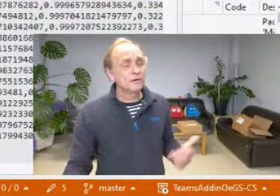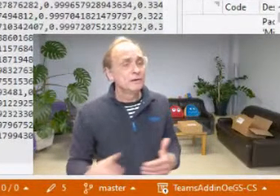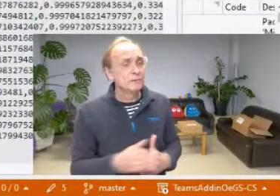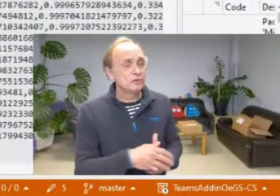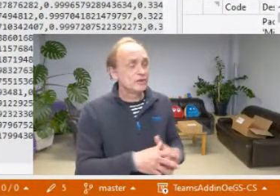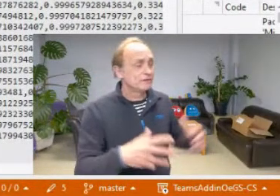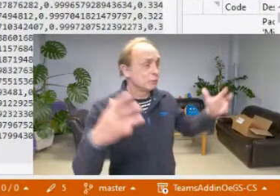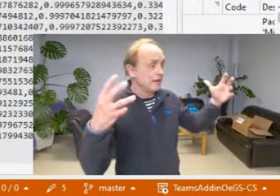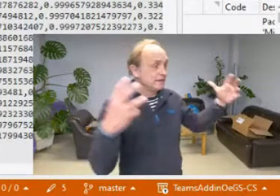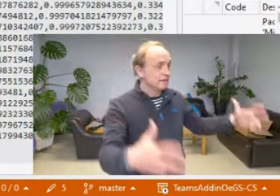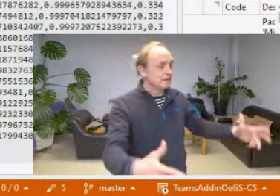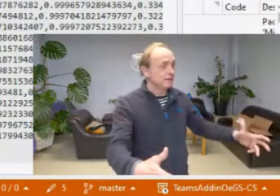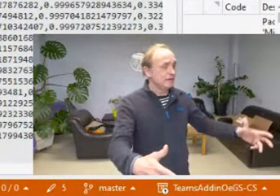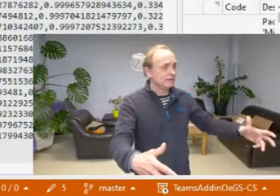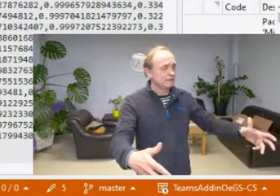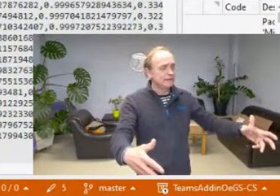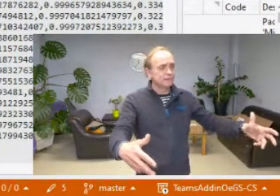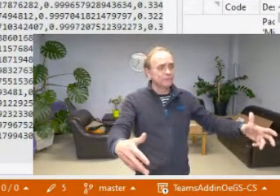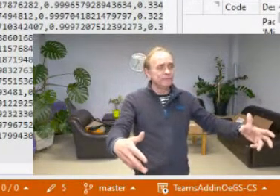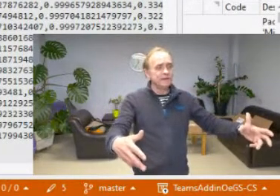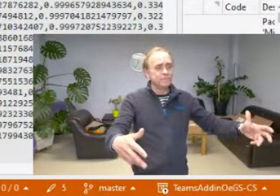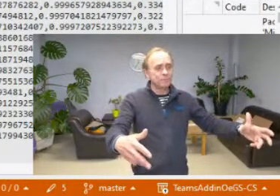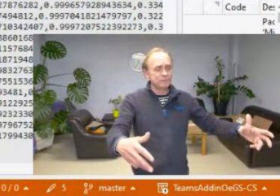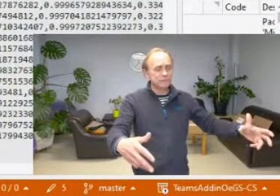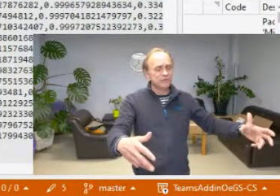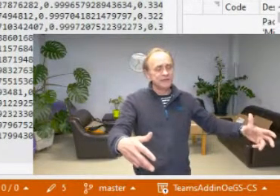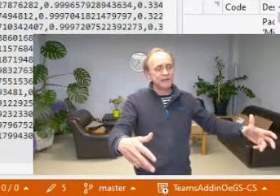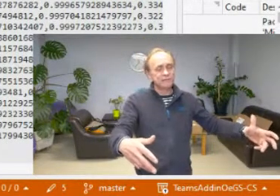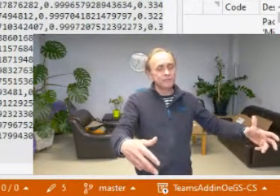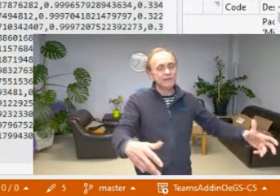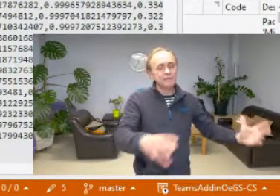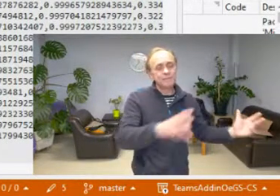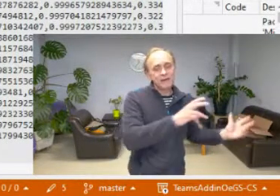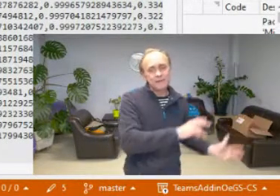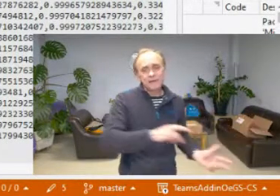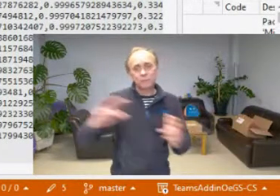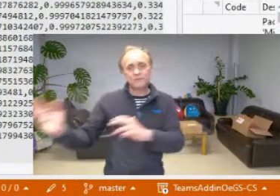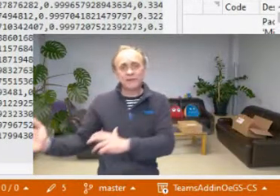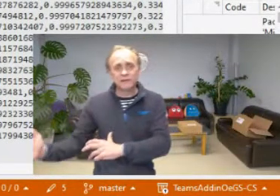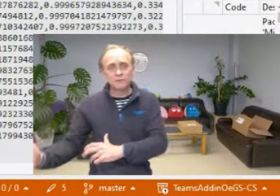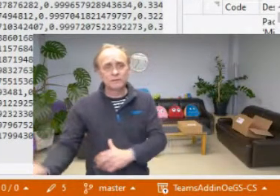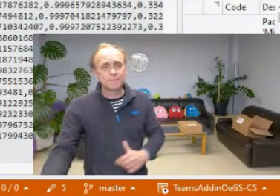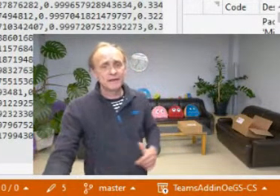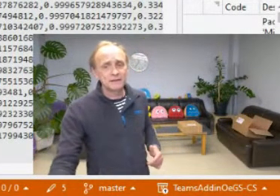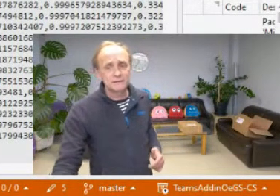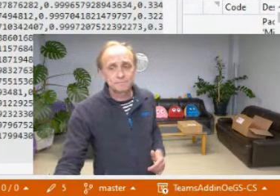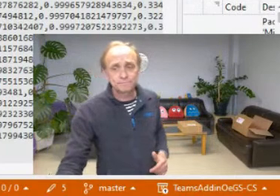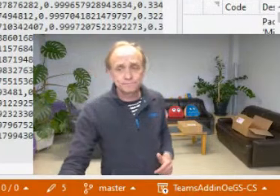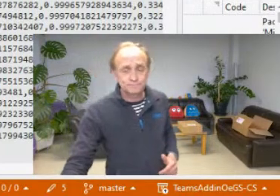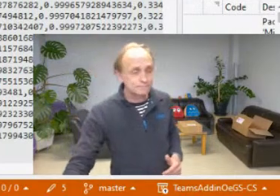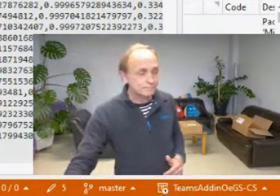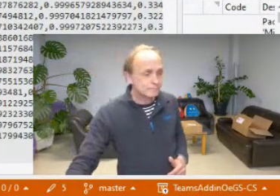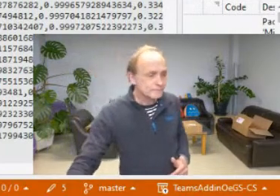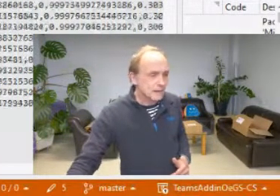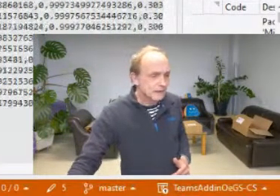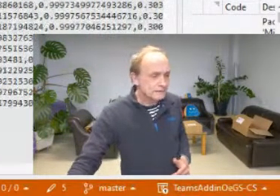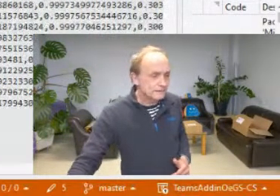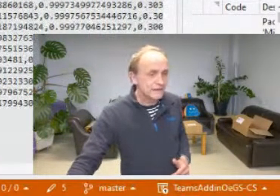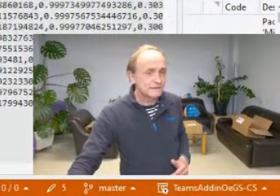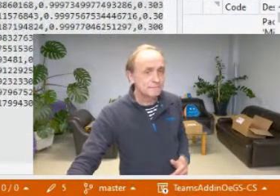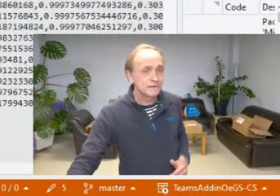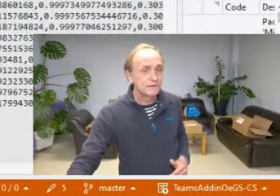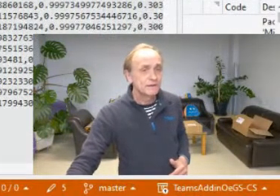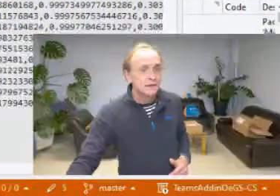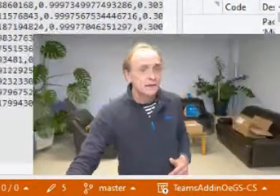all for just collecting the data from which we're getting from MediaPipe, and we send it to the backend.